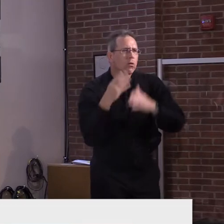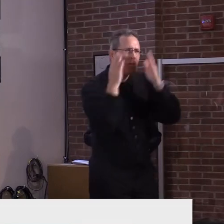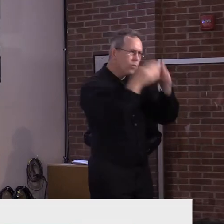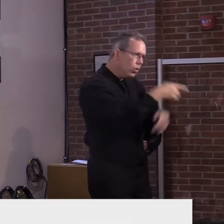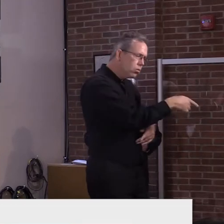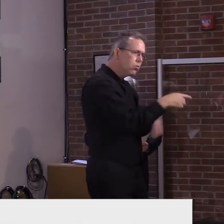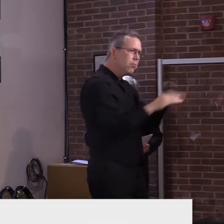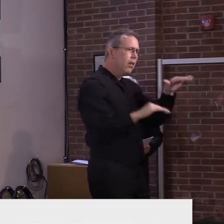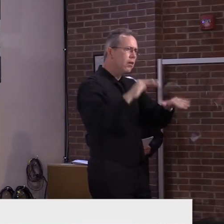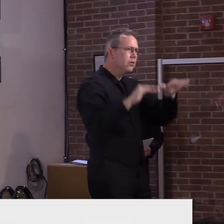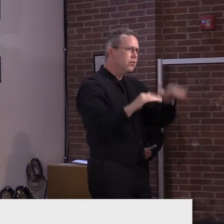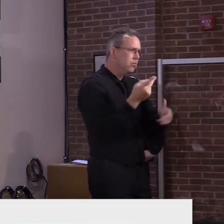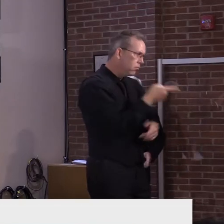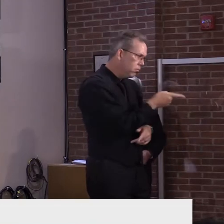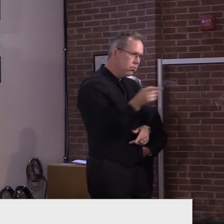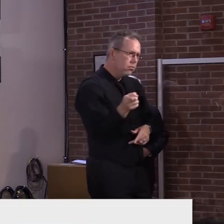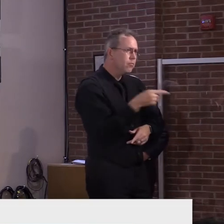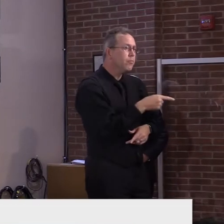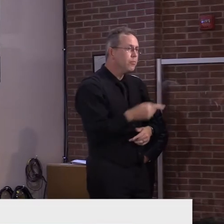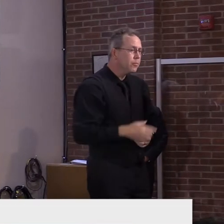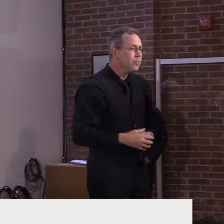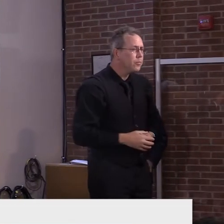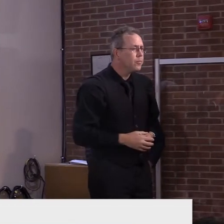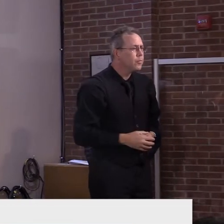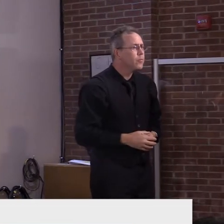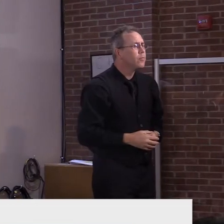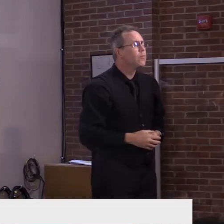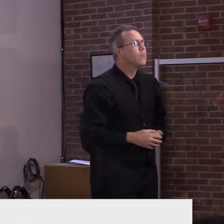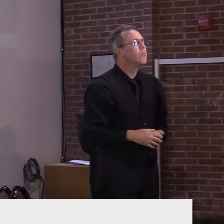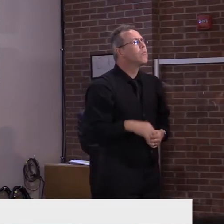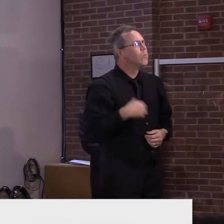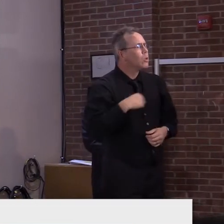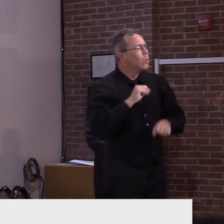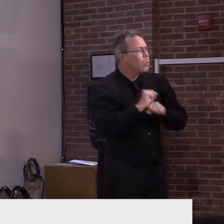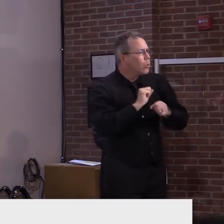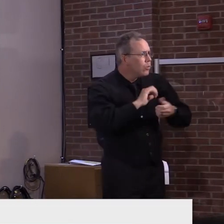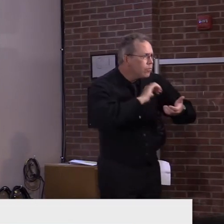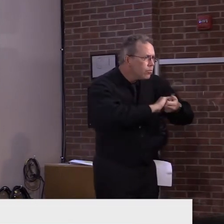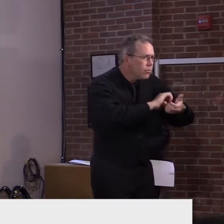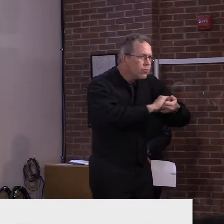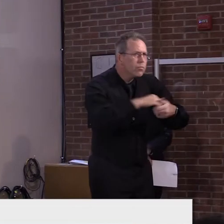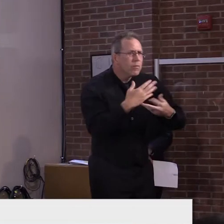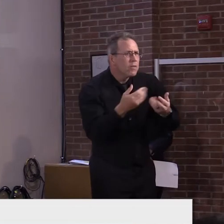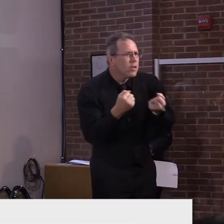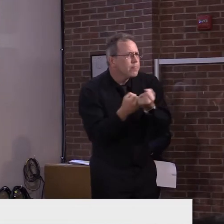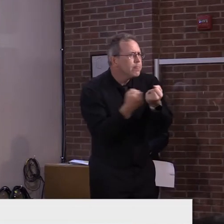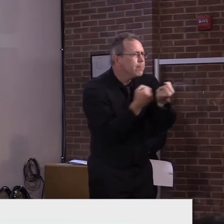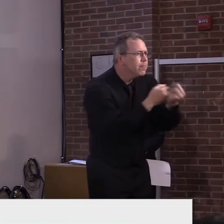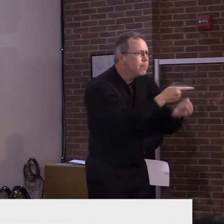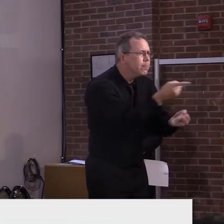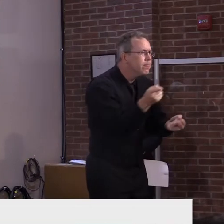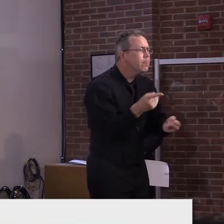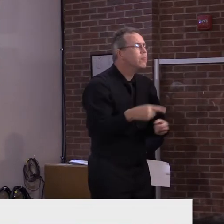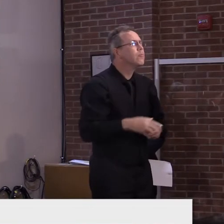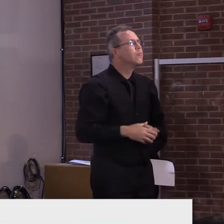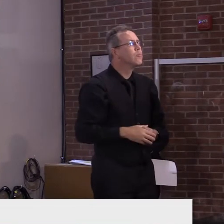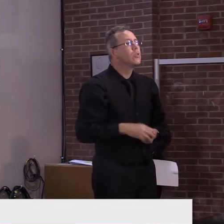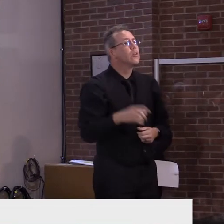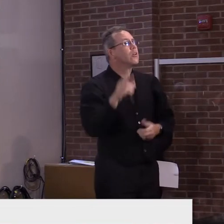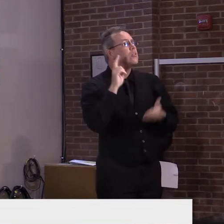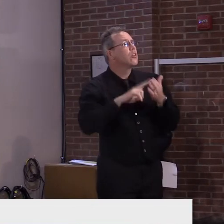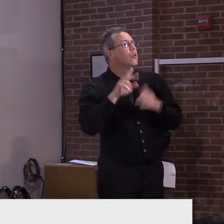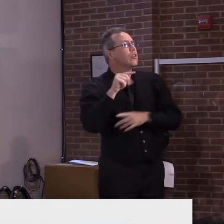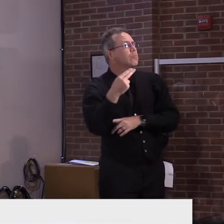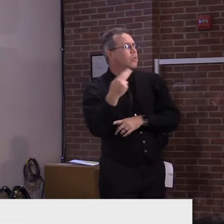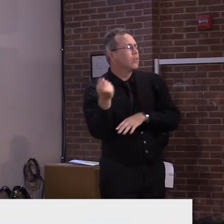and stability they need. And in a few minutes, Secretary Smith and Deputy Commissioner Doherty will talk more about some of the